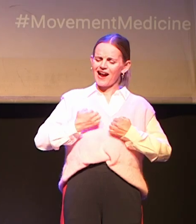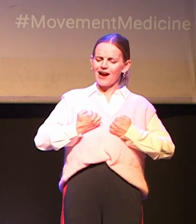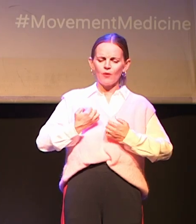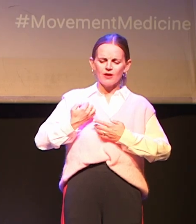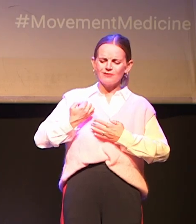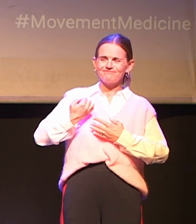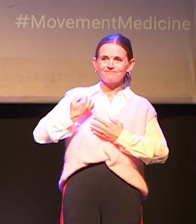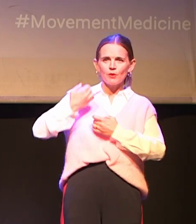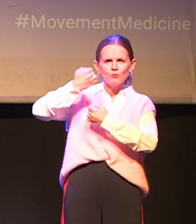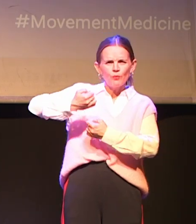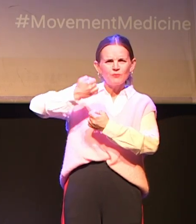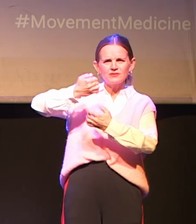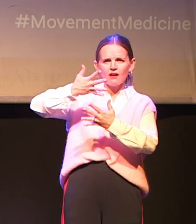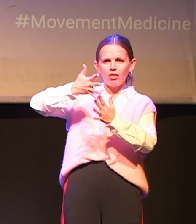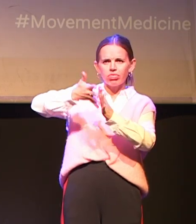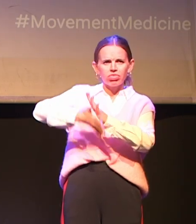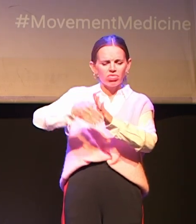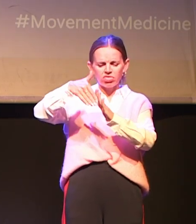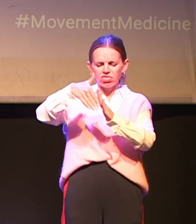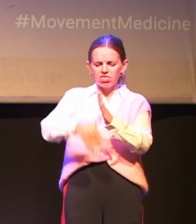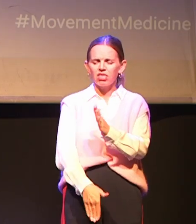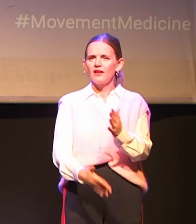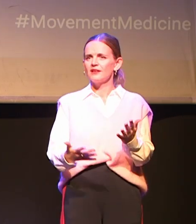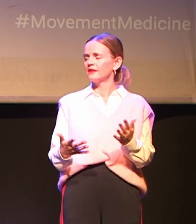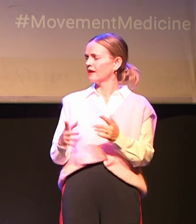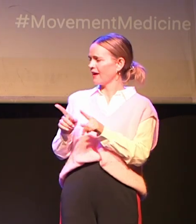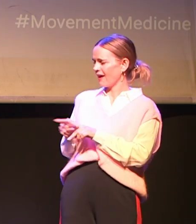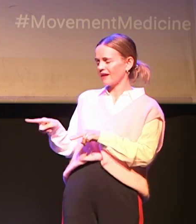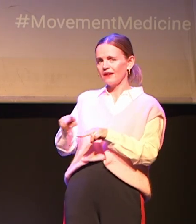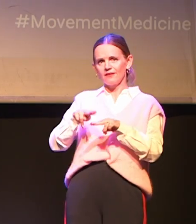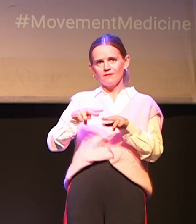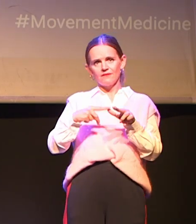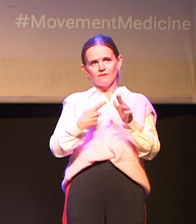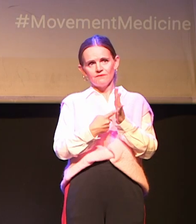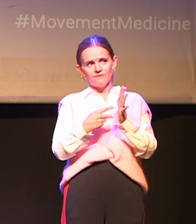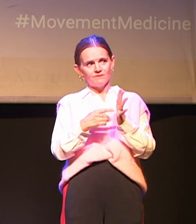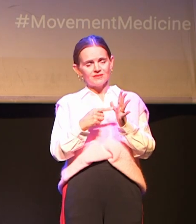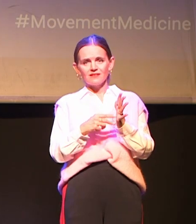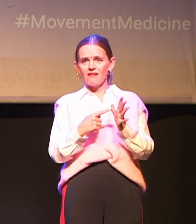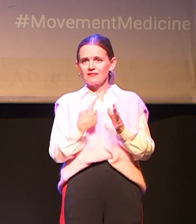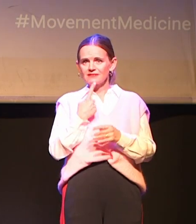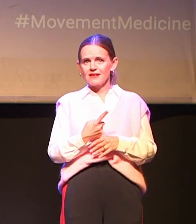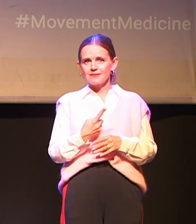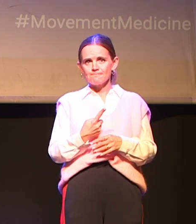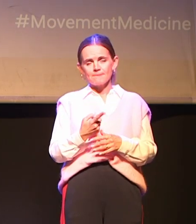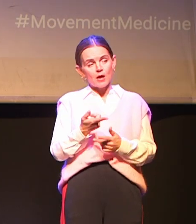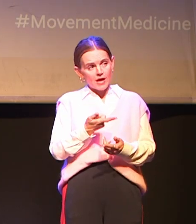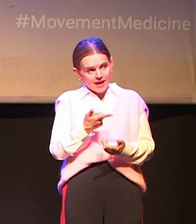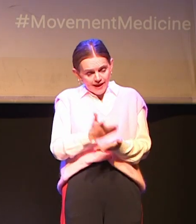because we actually, like Farzana said, like, we're like, yeah, it's gonna get messy. And I'm like, that's not a